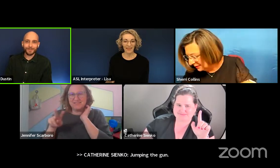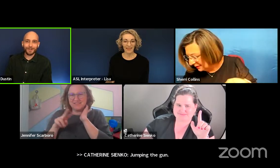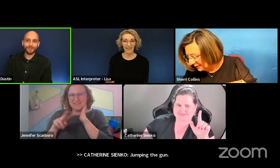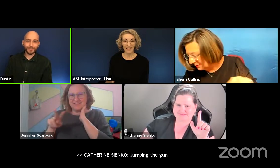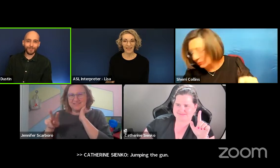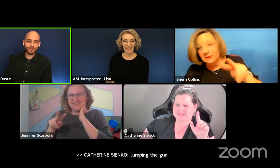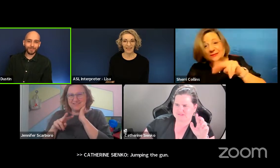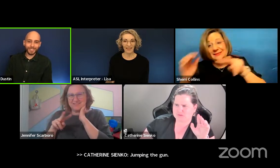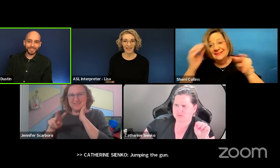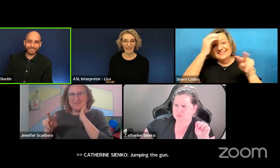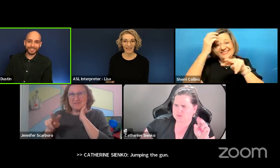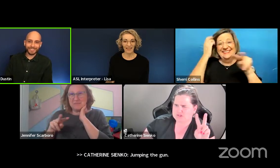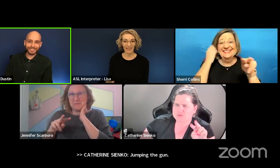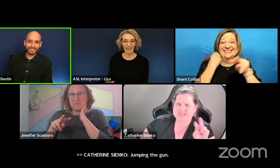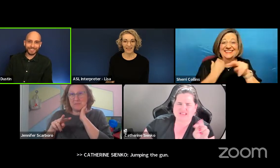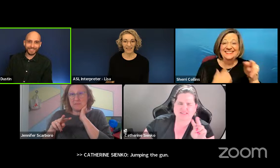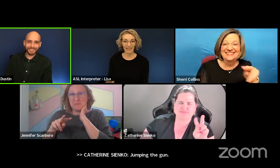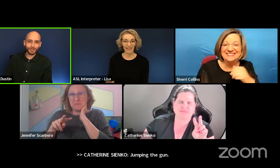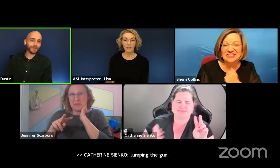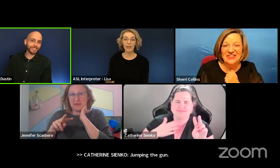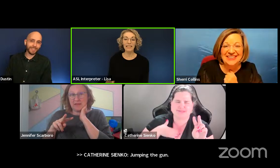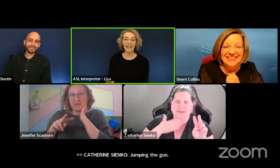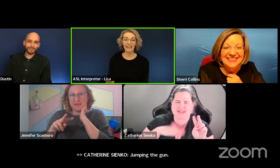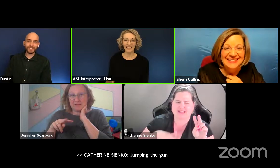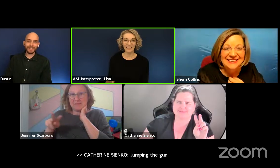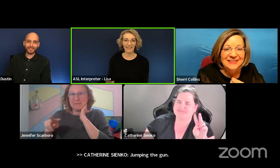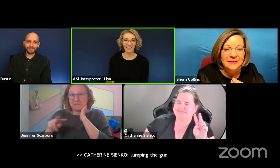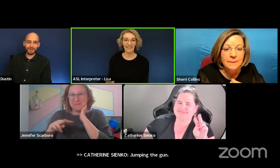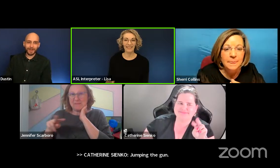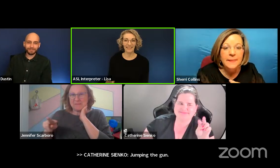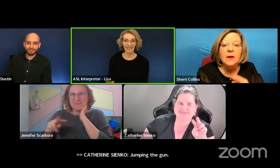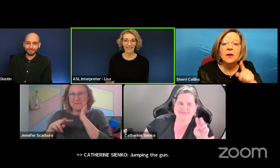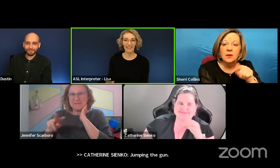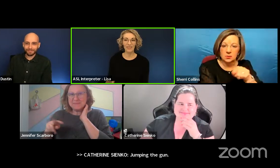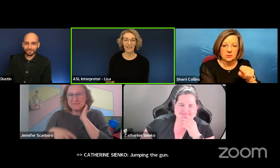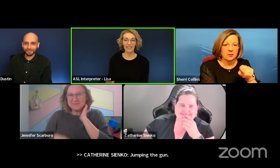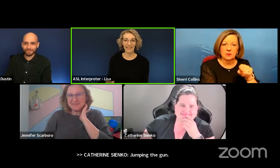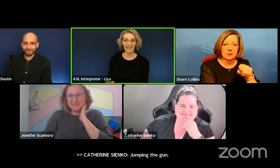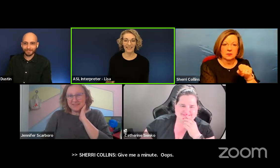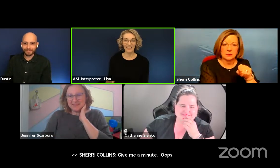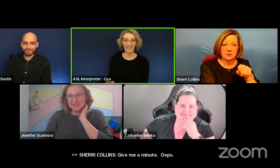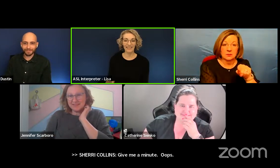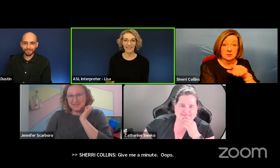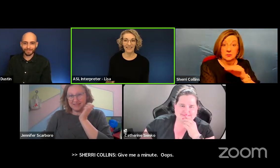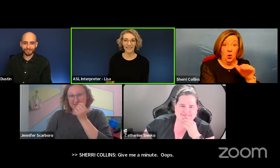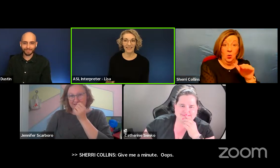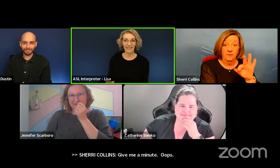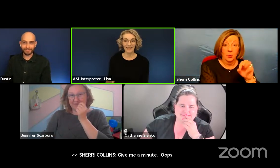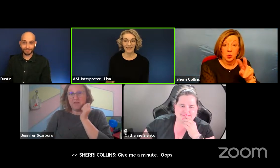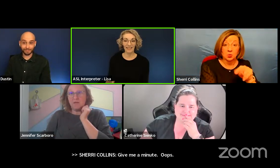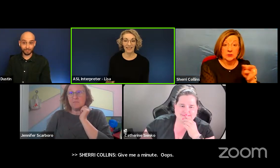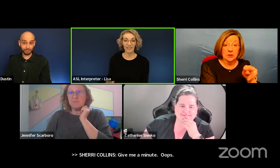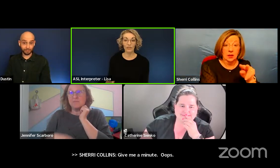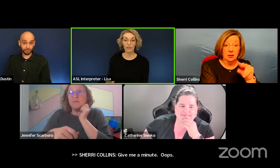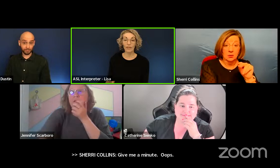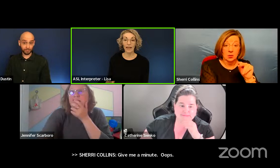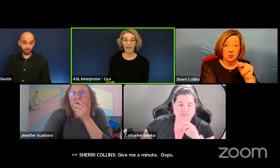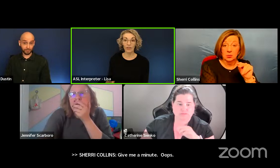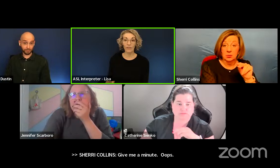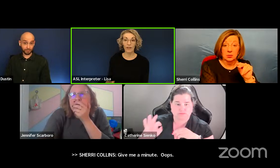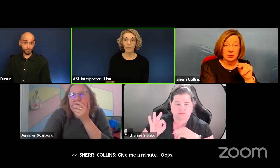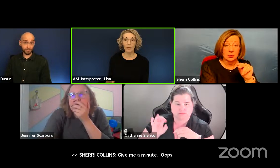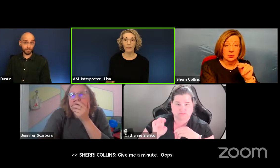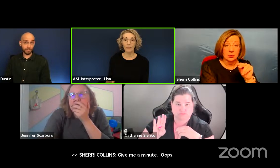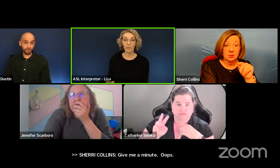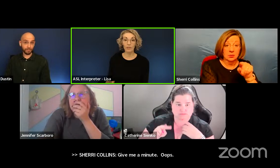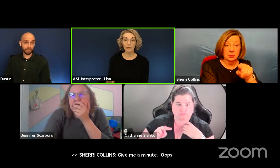Talking about the 21st, probably. The Or 22nd. 22nd, my bad. 22nd, yes. Can you do that?